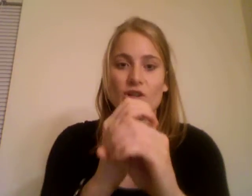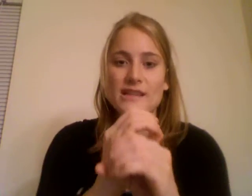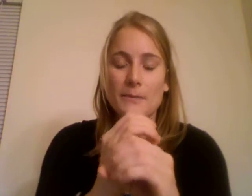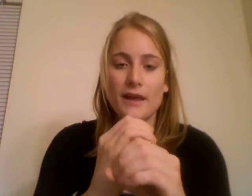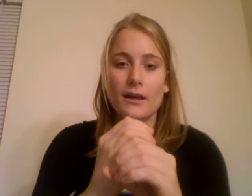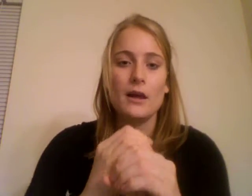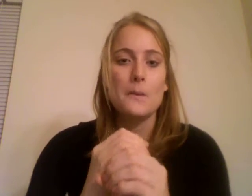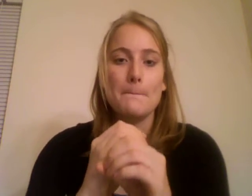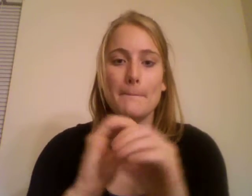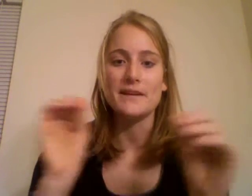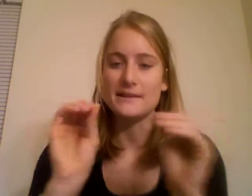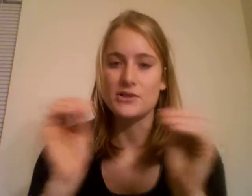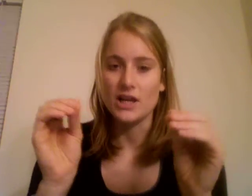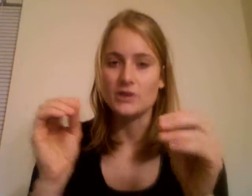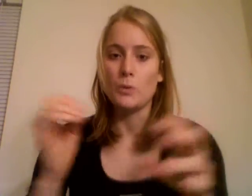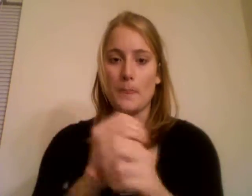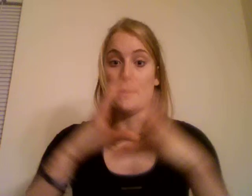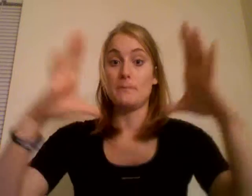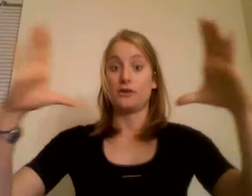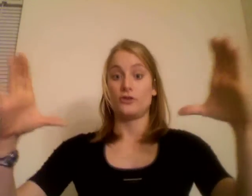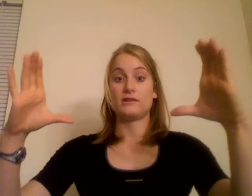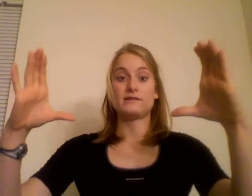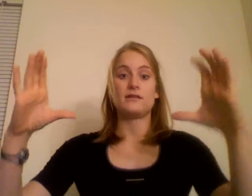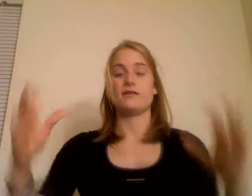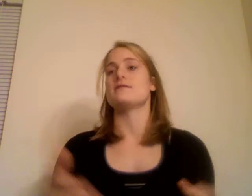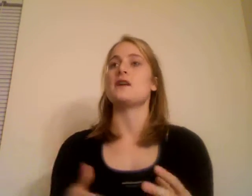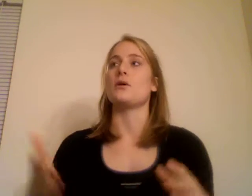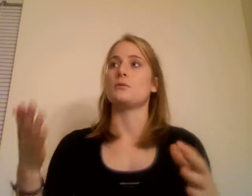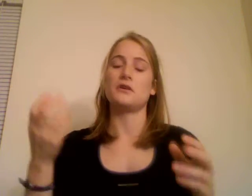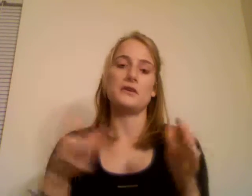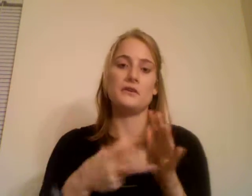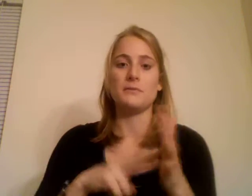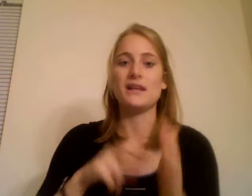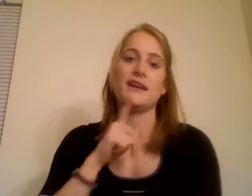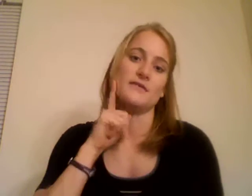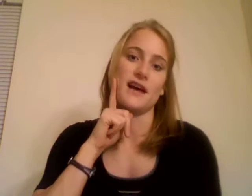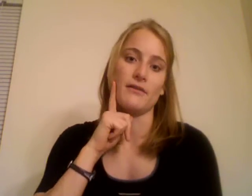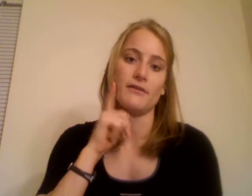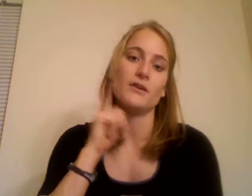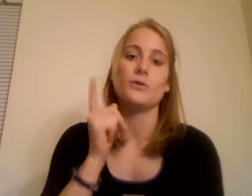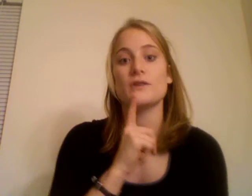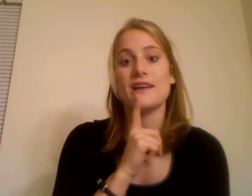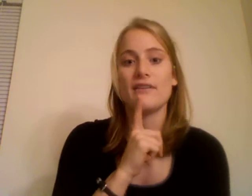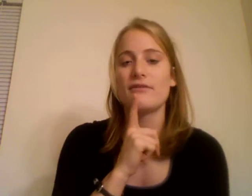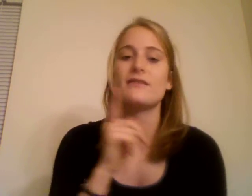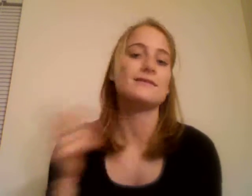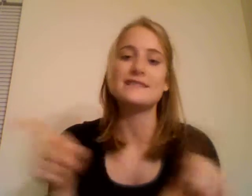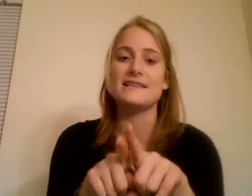focus in on something, but it doesn't change what the big picture is. So the meaning of death or death stays the